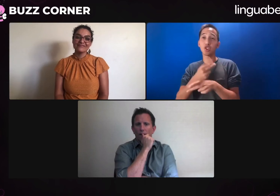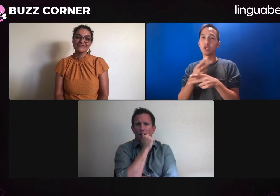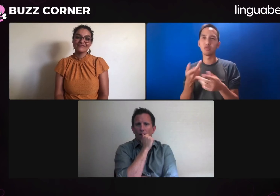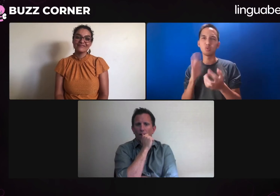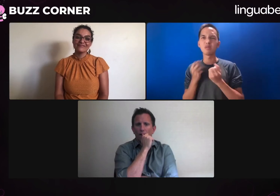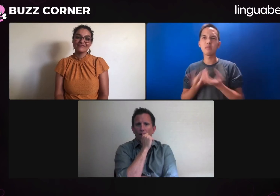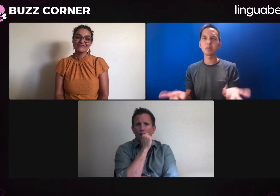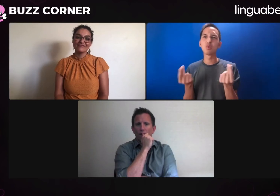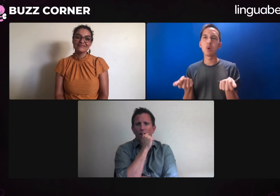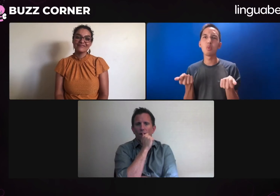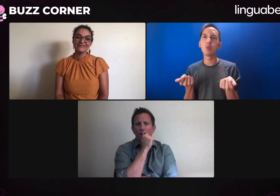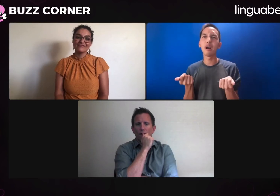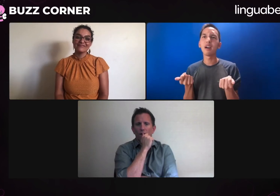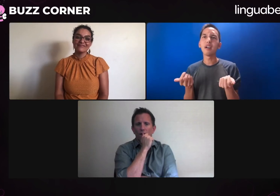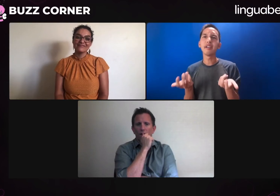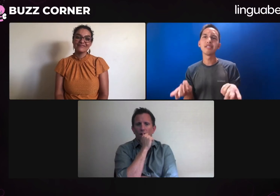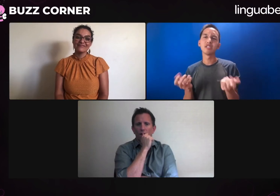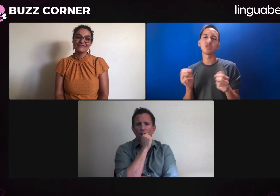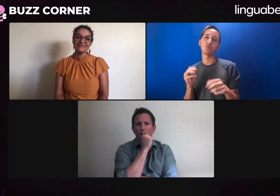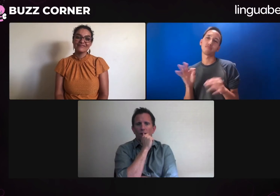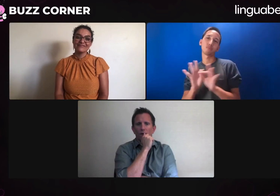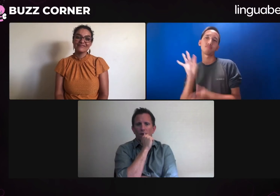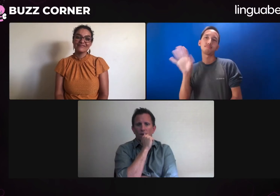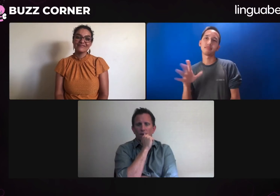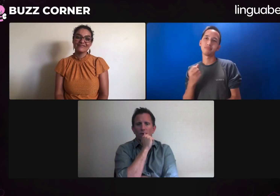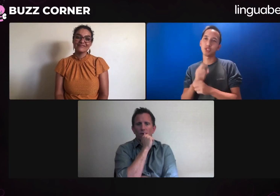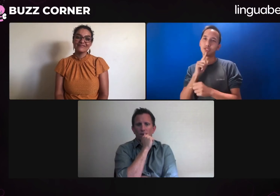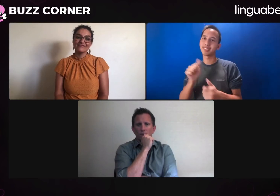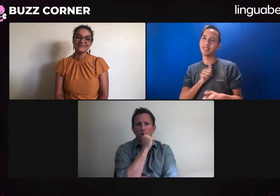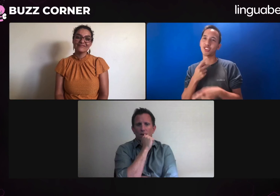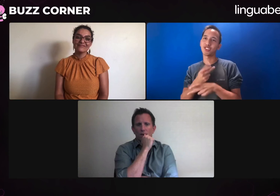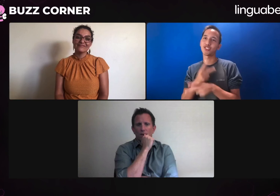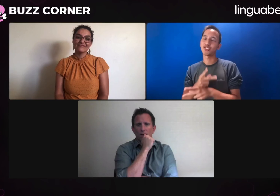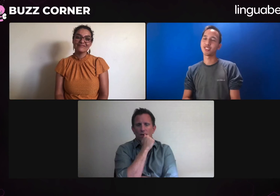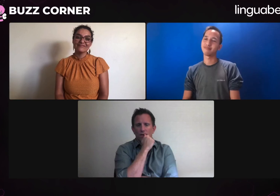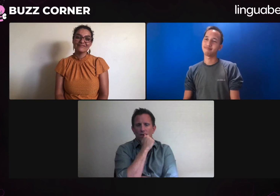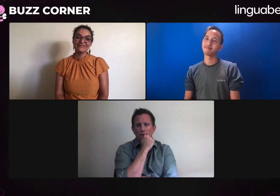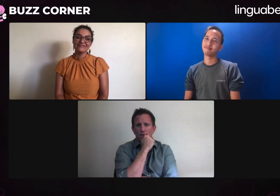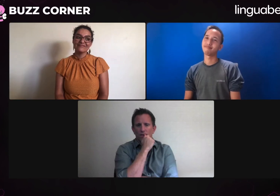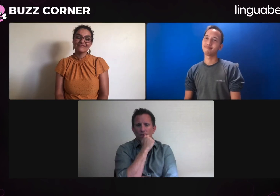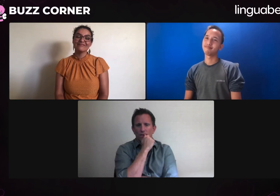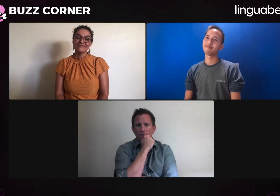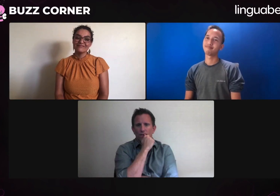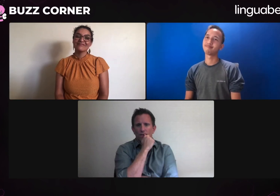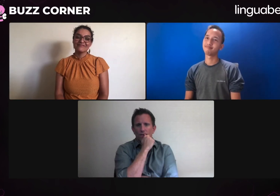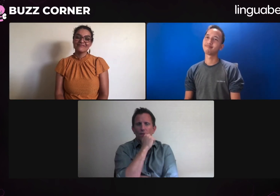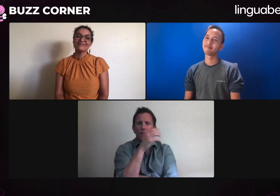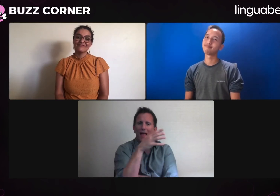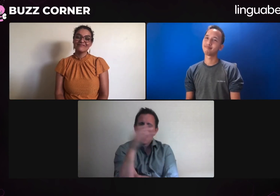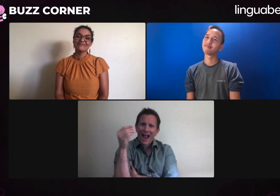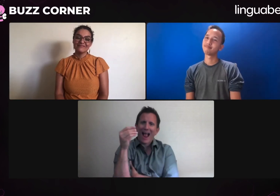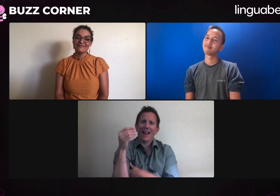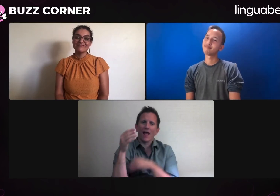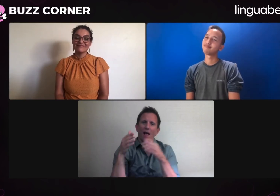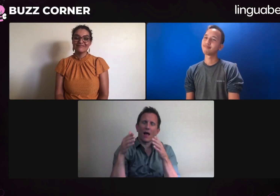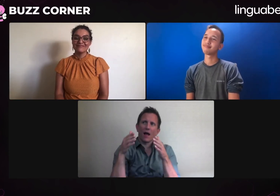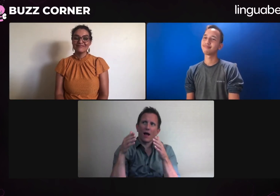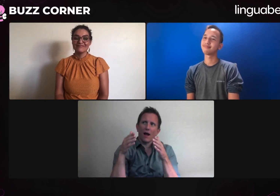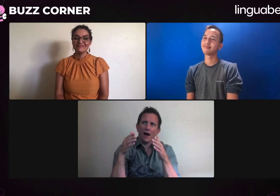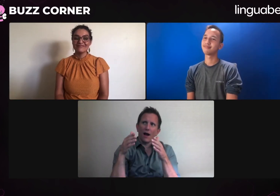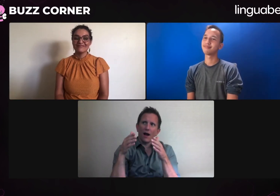you provide self-care, because without that, you will just exhaust yourself before you know it. So please take care of